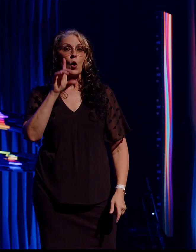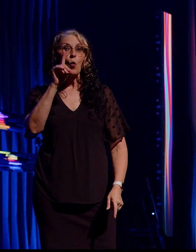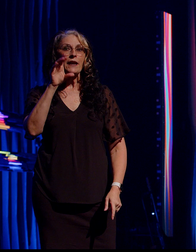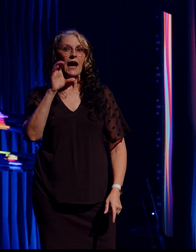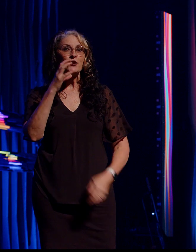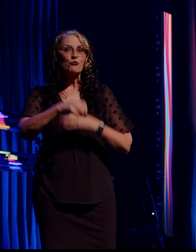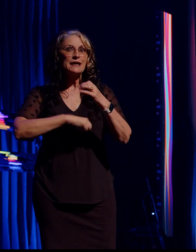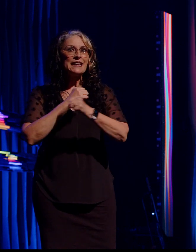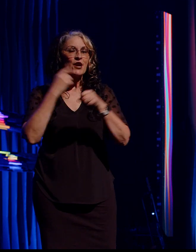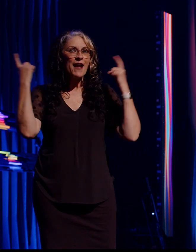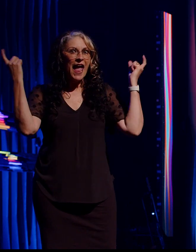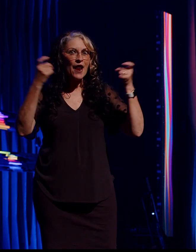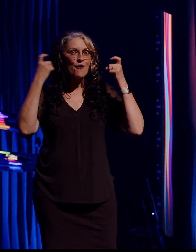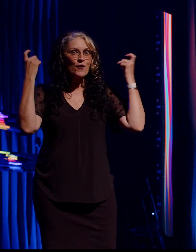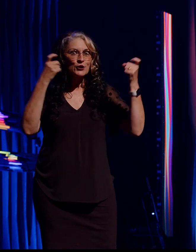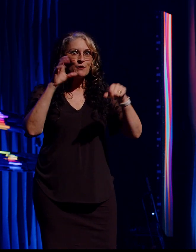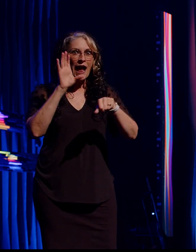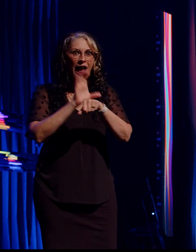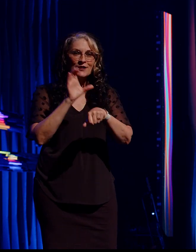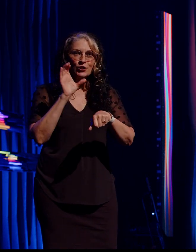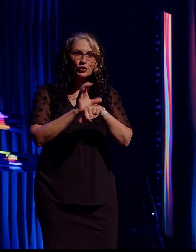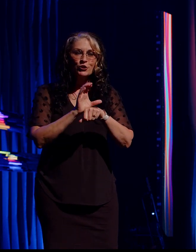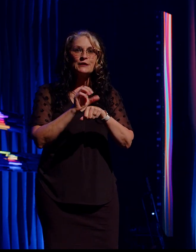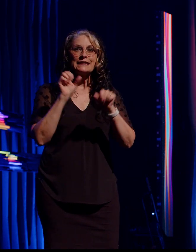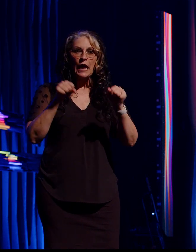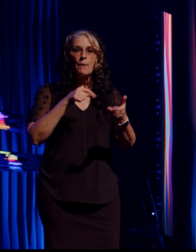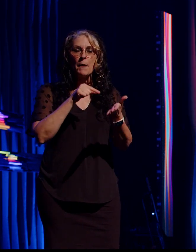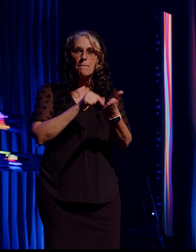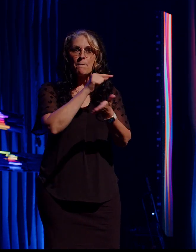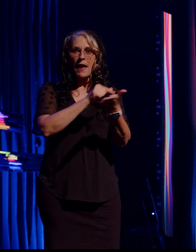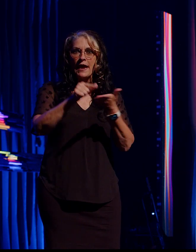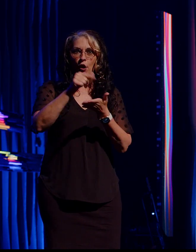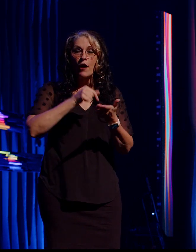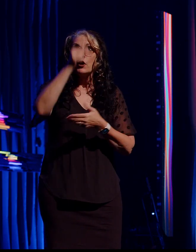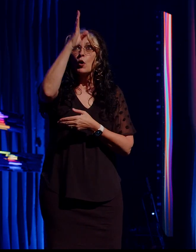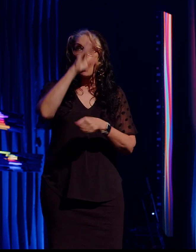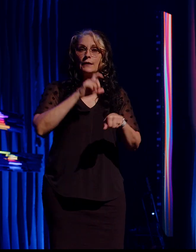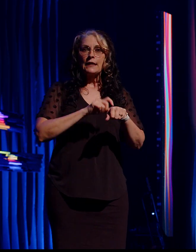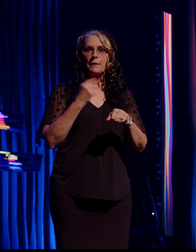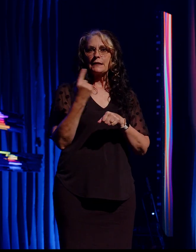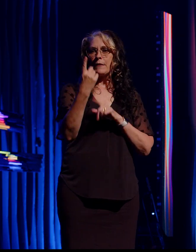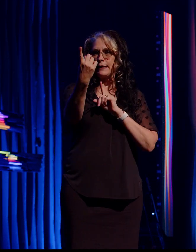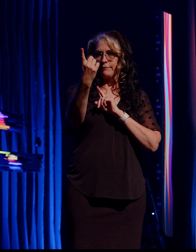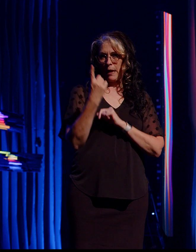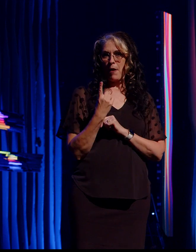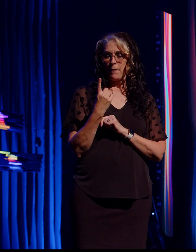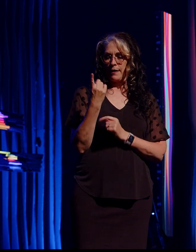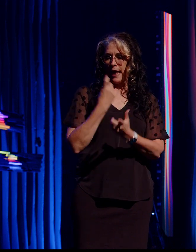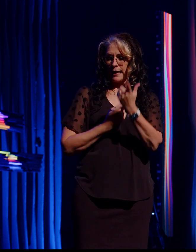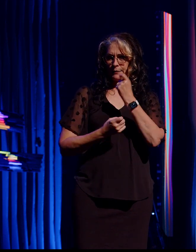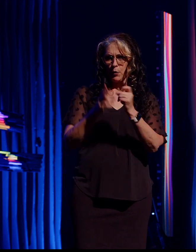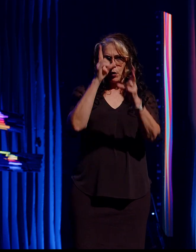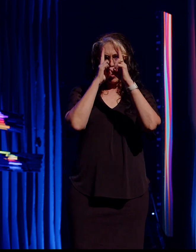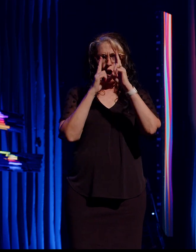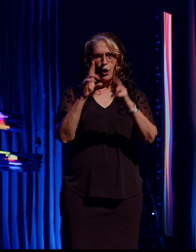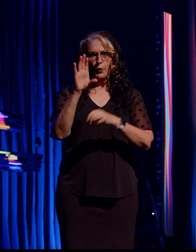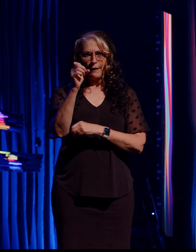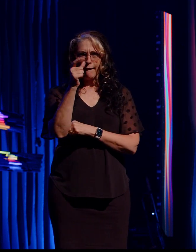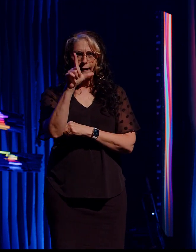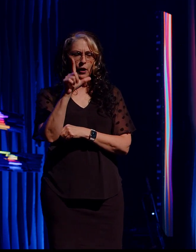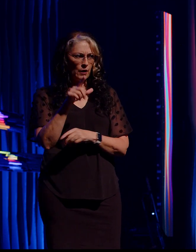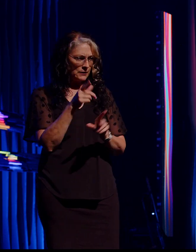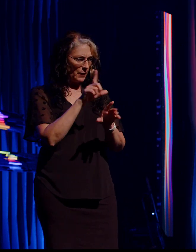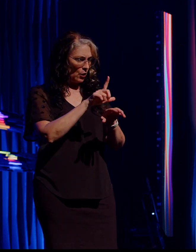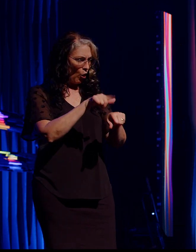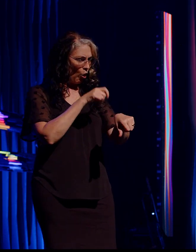100-year anniversary as a church. And if you want to know also just God's timing in this, someone asked me when we're honoring Carol, was like, has Carol been